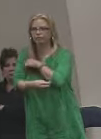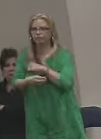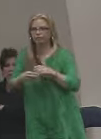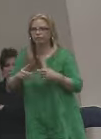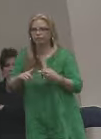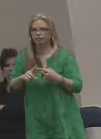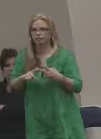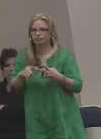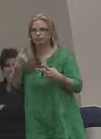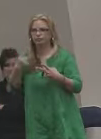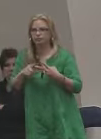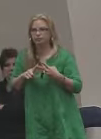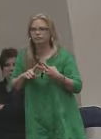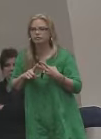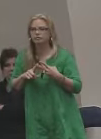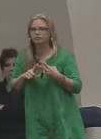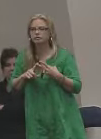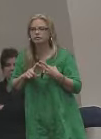black,